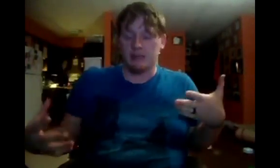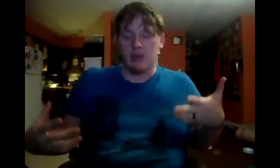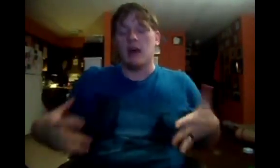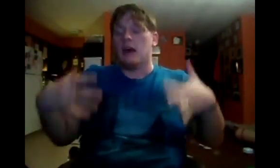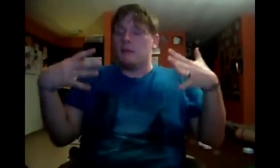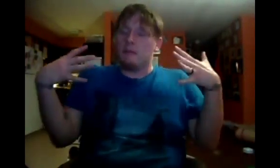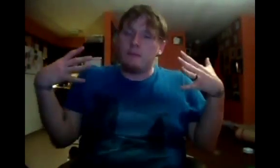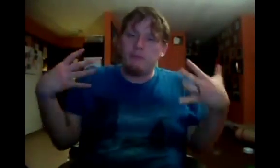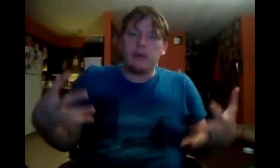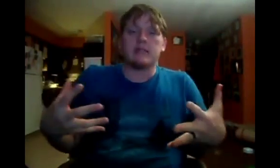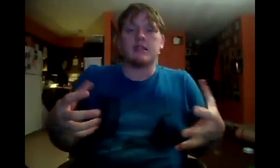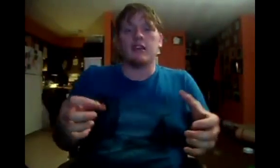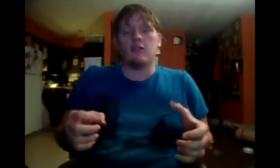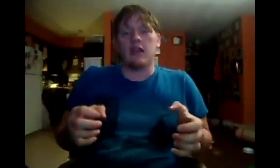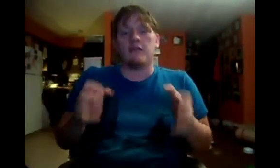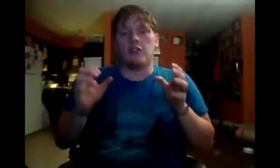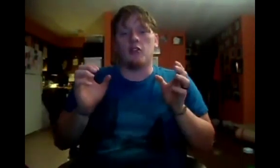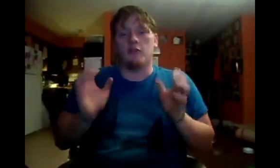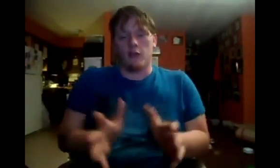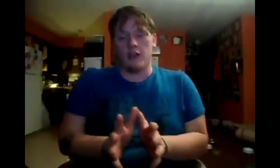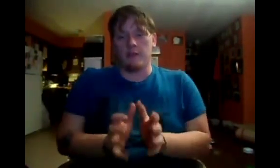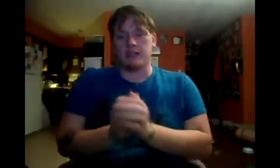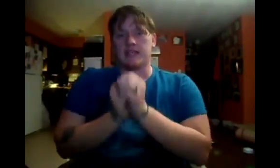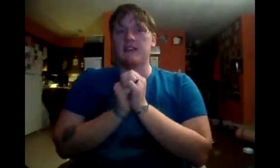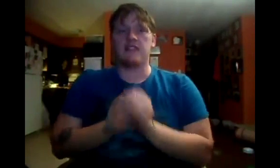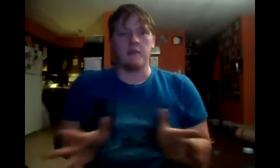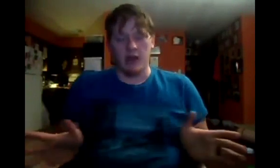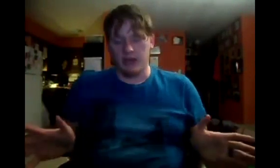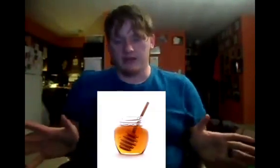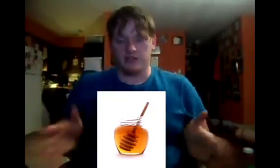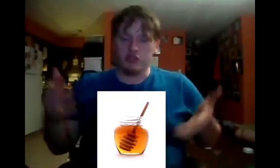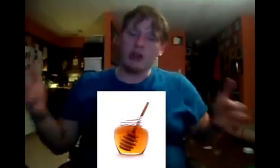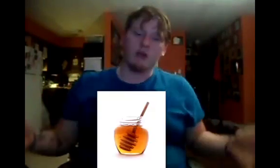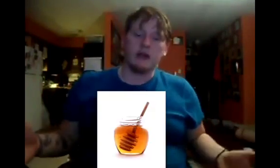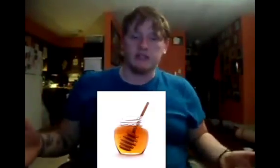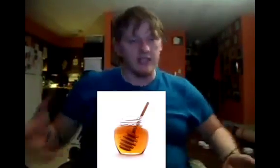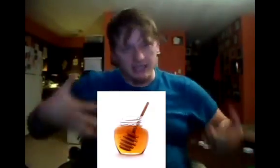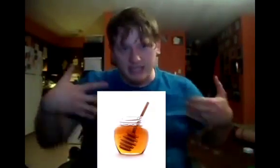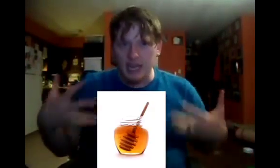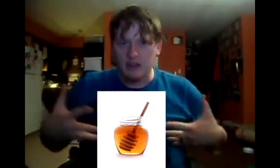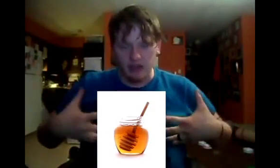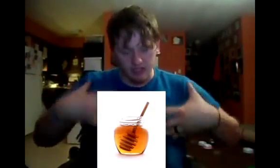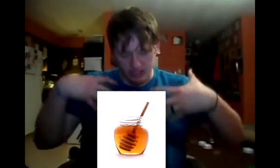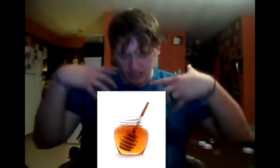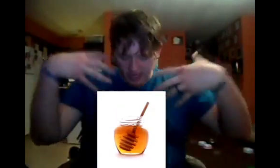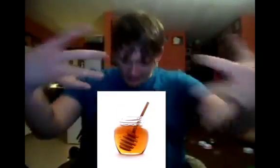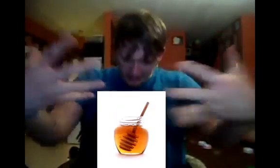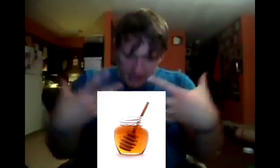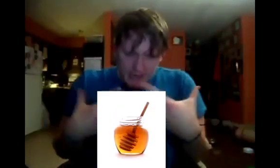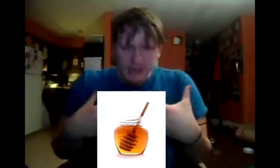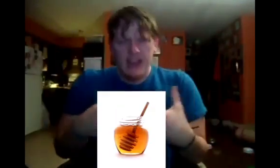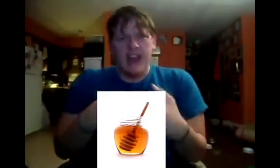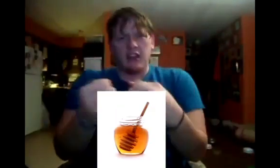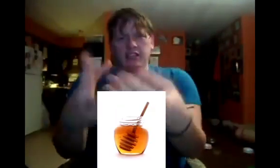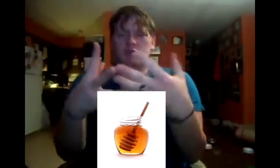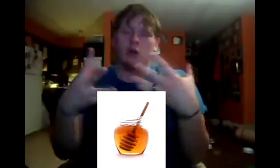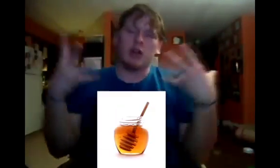sleep. Biggest thing you could ever do for them is give them honey. It's a tranquilizer. It's like a sedative. It's just, you eat it and you just want to